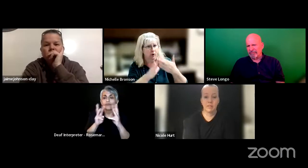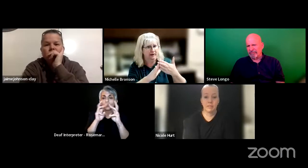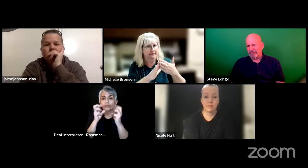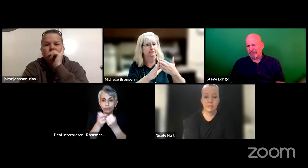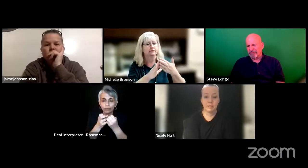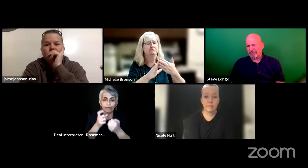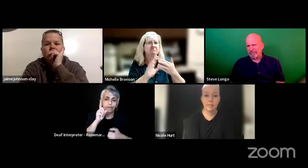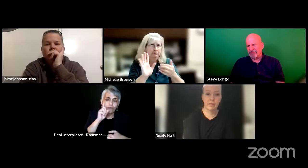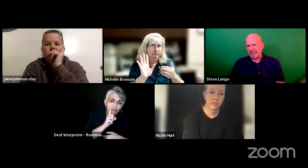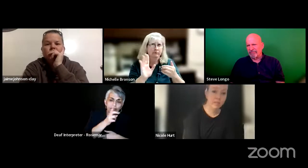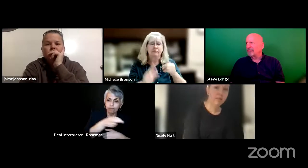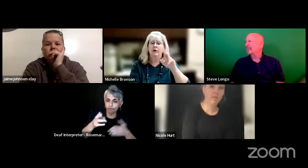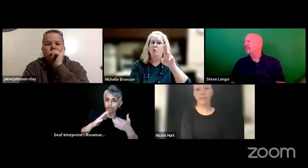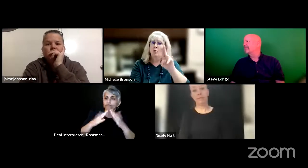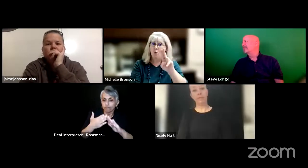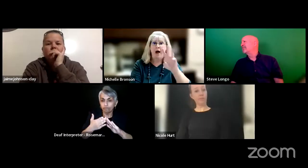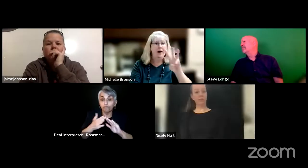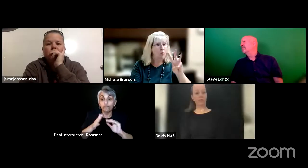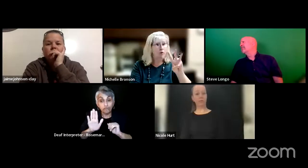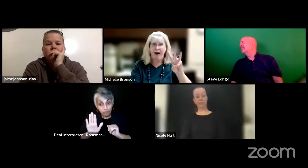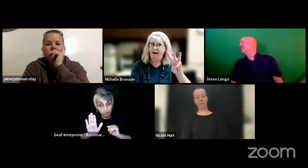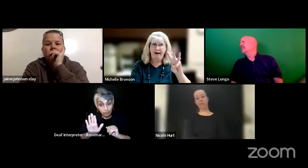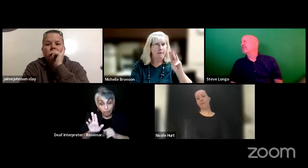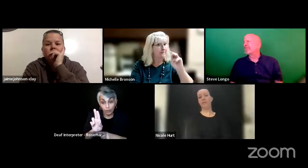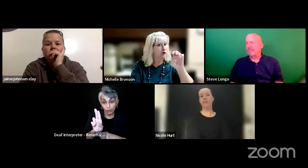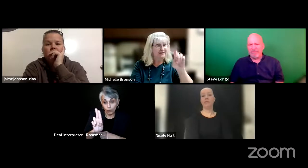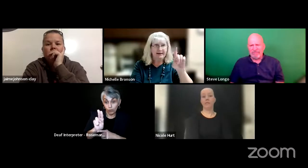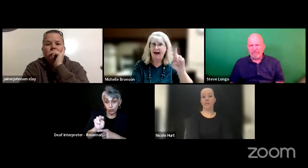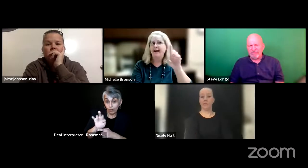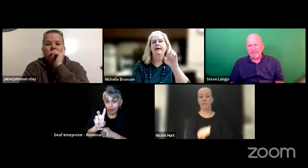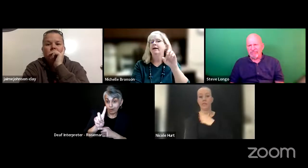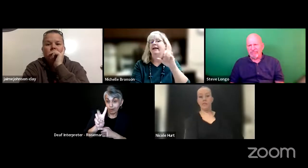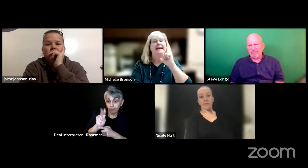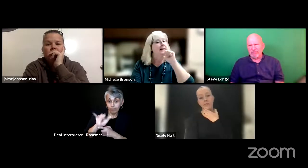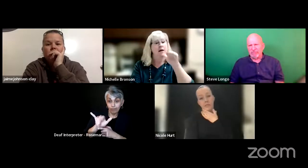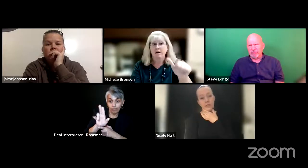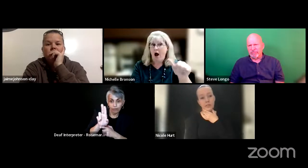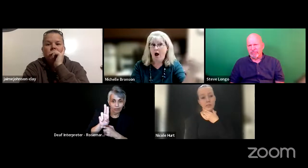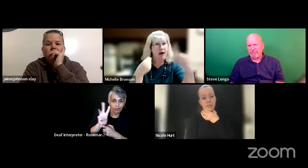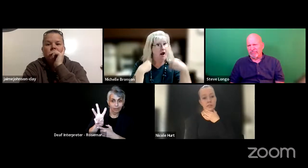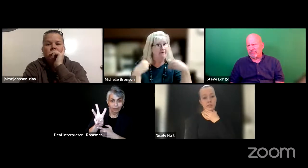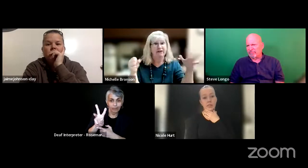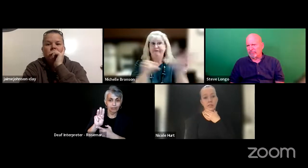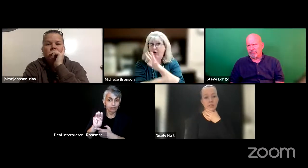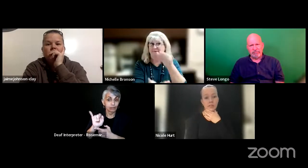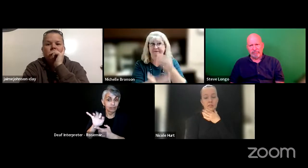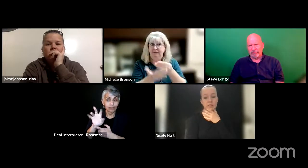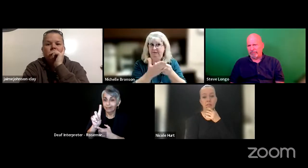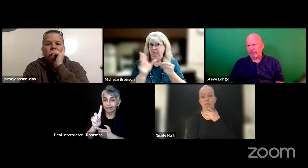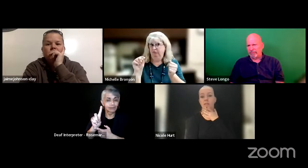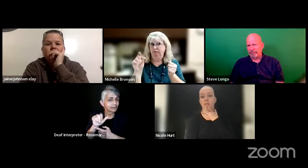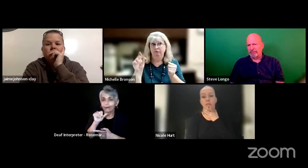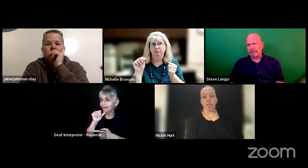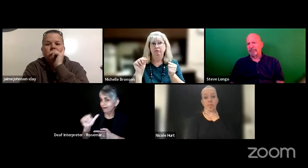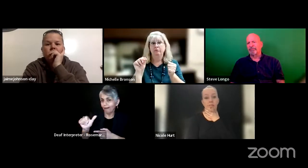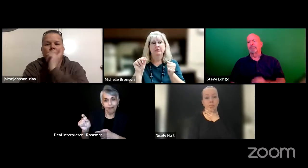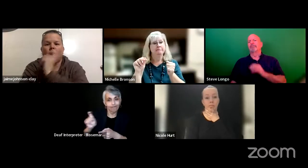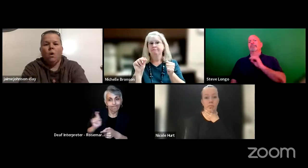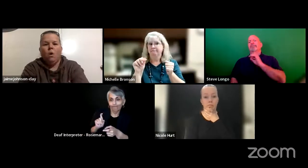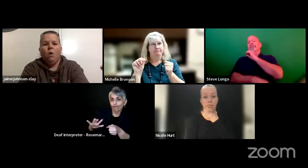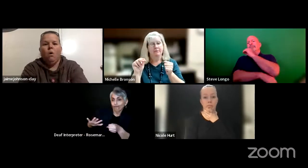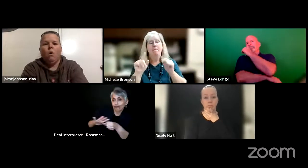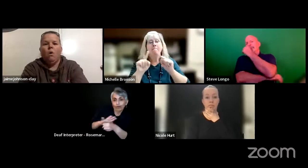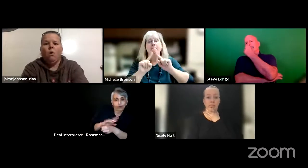offering workshops for deaf and hard of hearing community members. The United Way of Merced did not give us